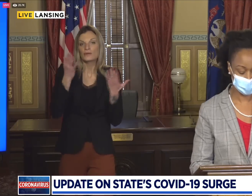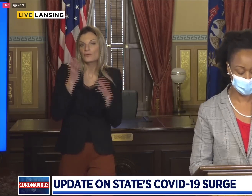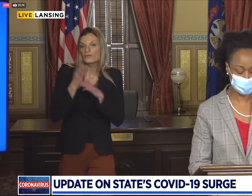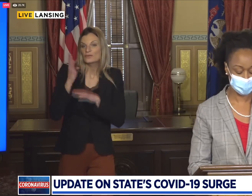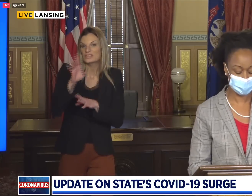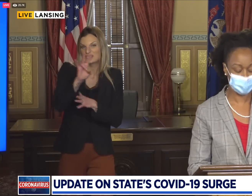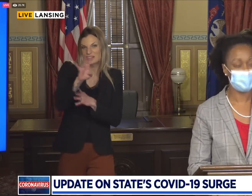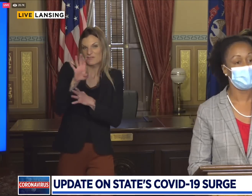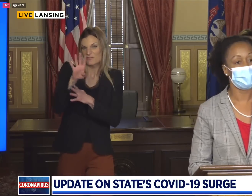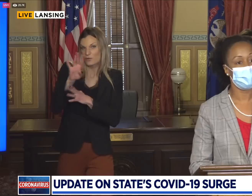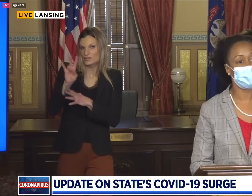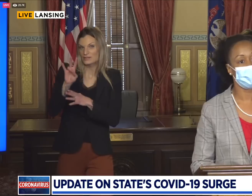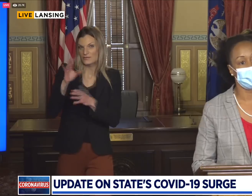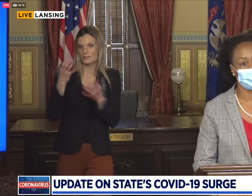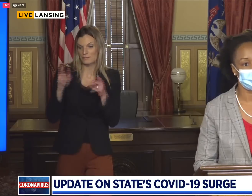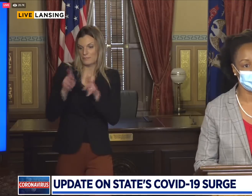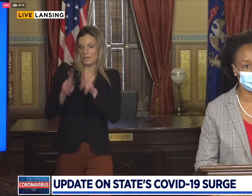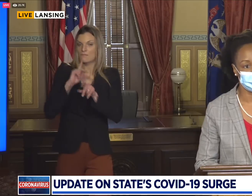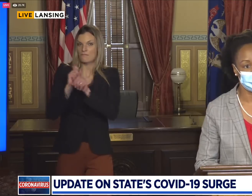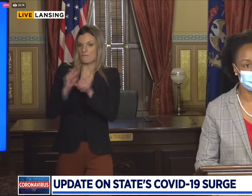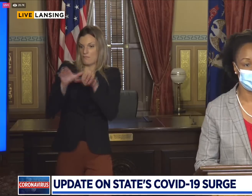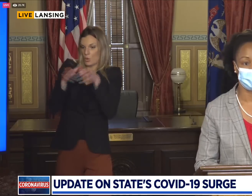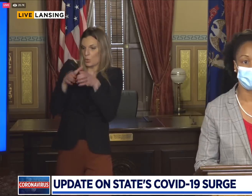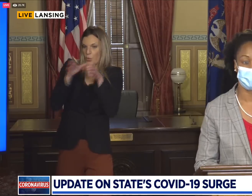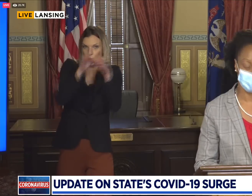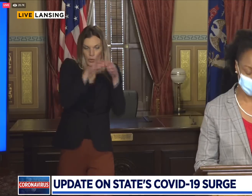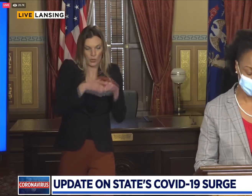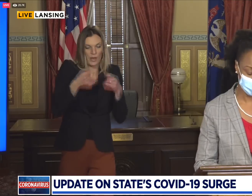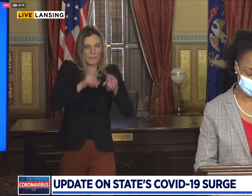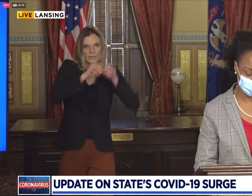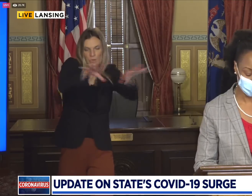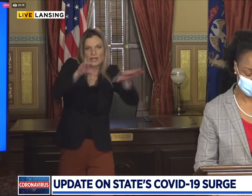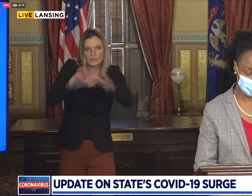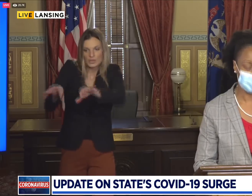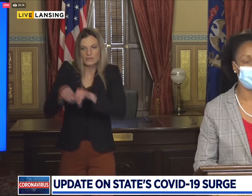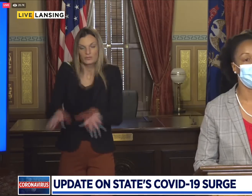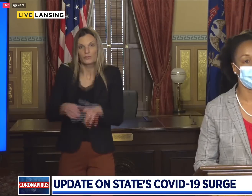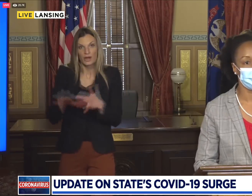active outbreaks. That's the highest number since we started tracking